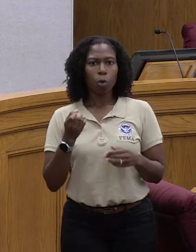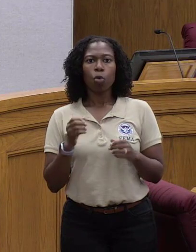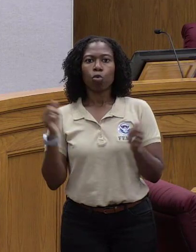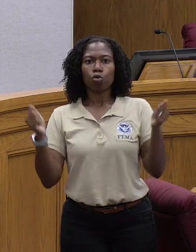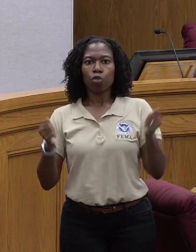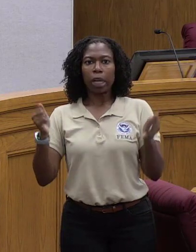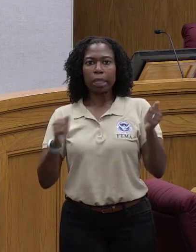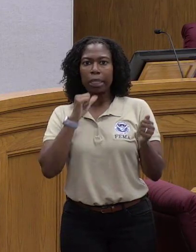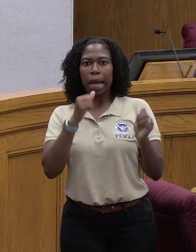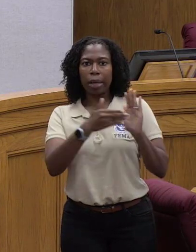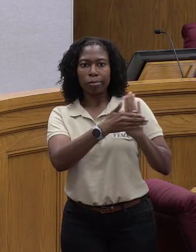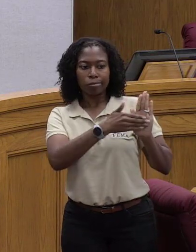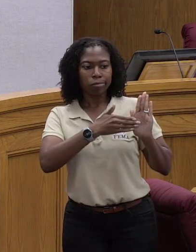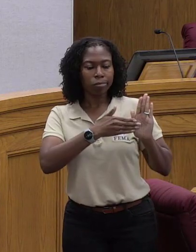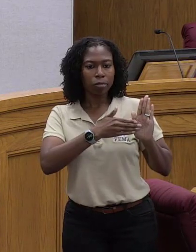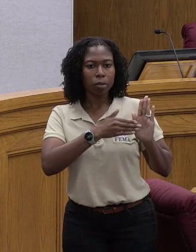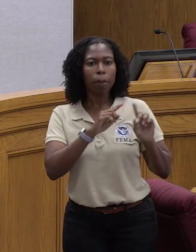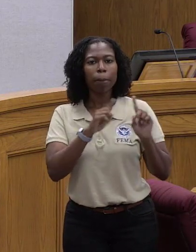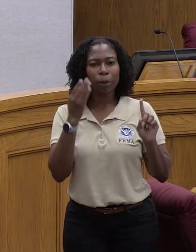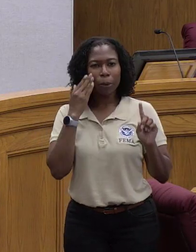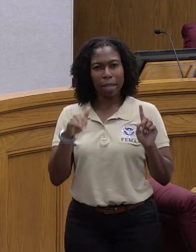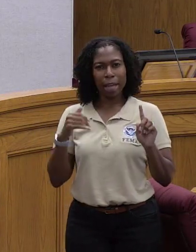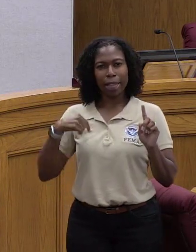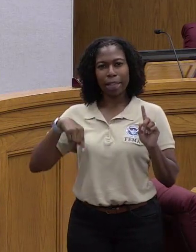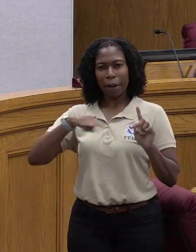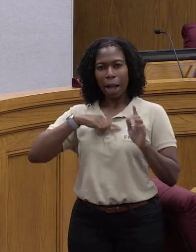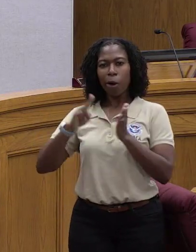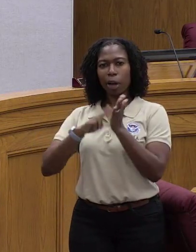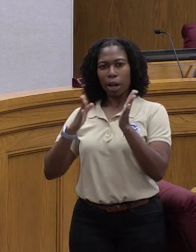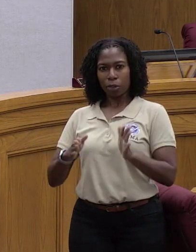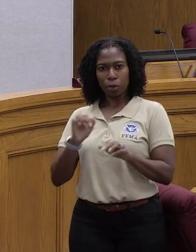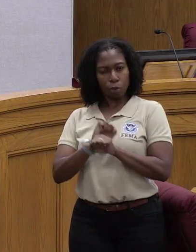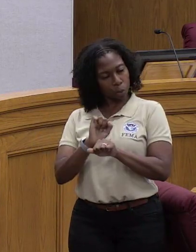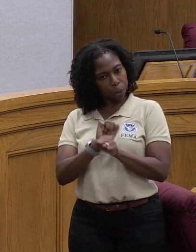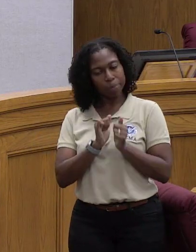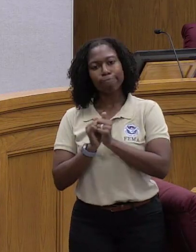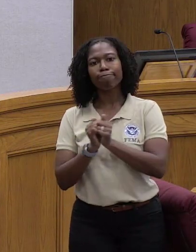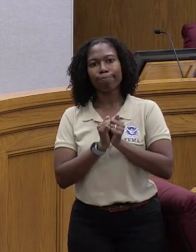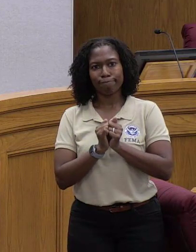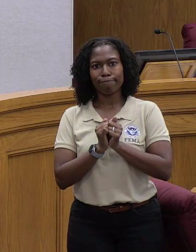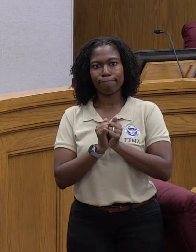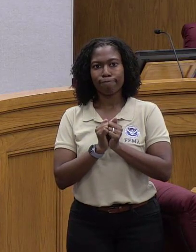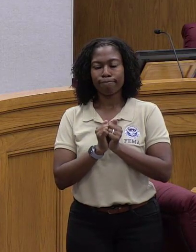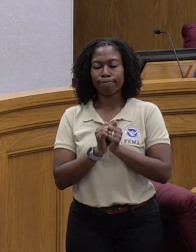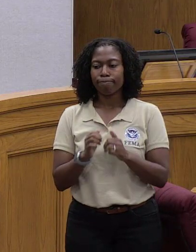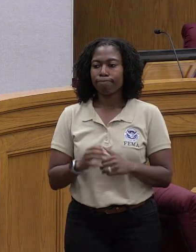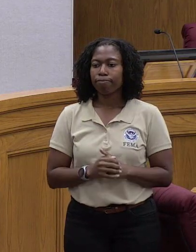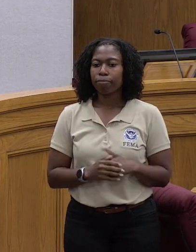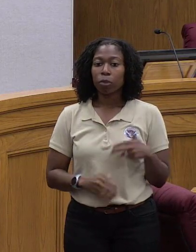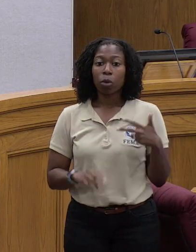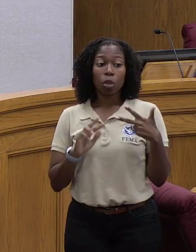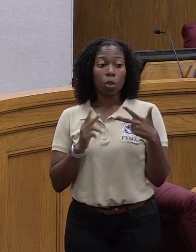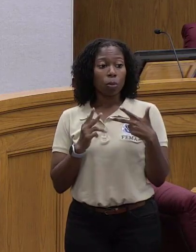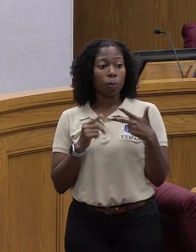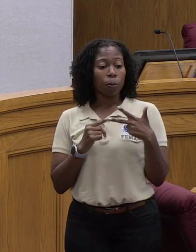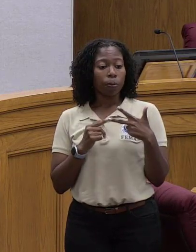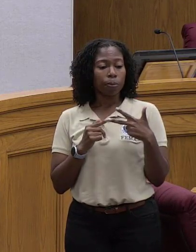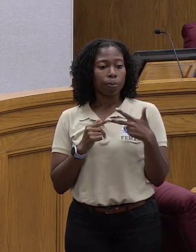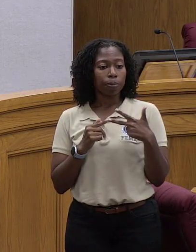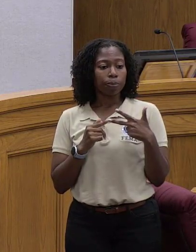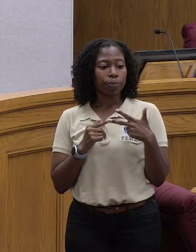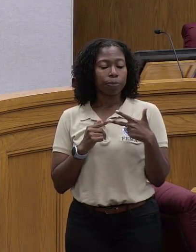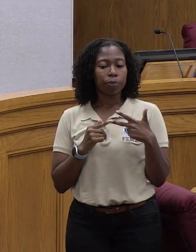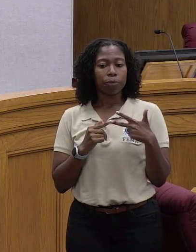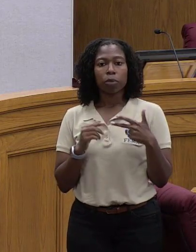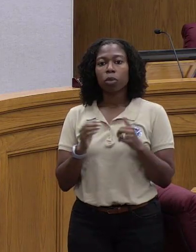presence is strong and will remain strong until we get everyone back online. Number three, we are deploying